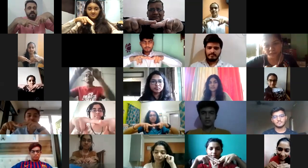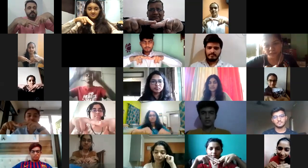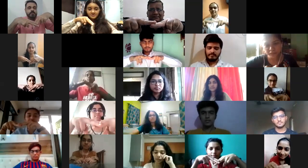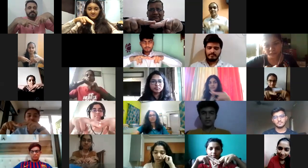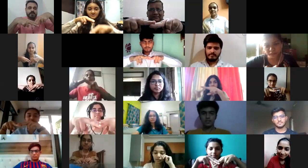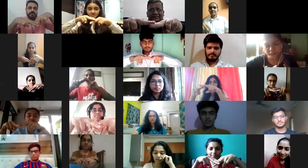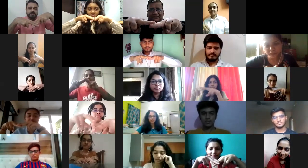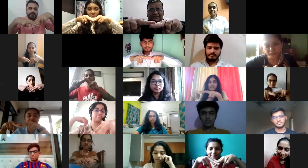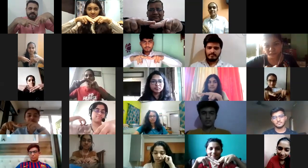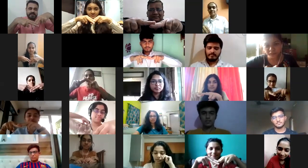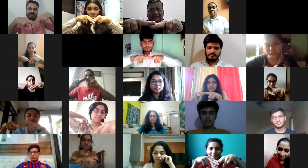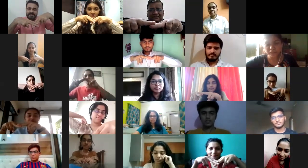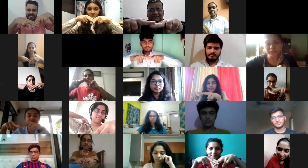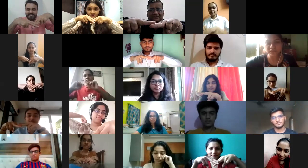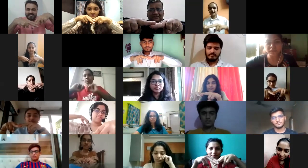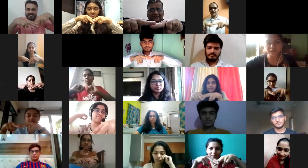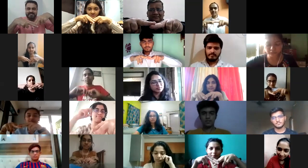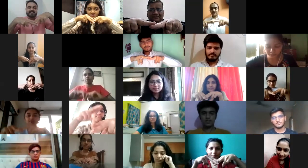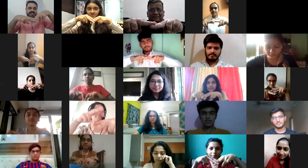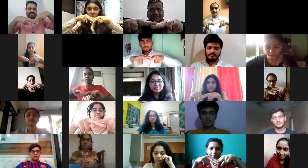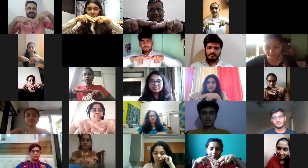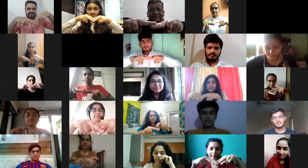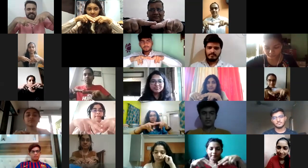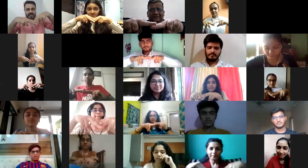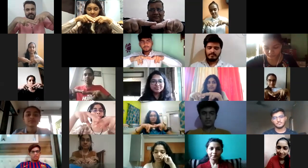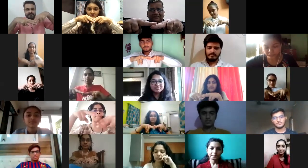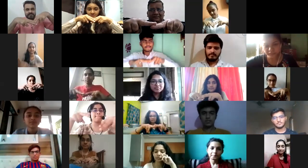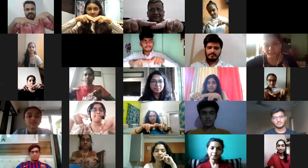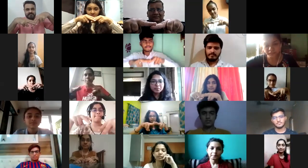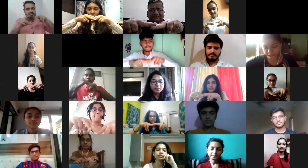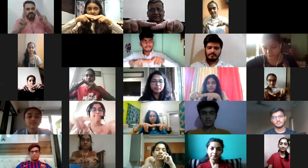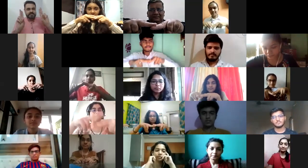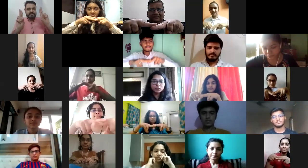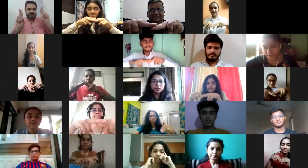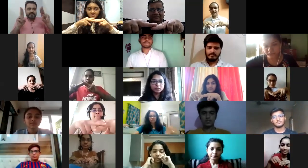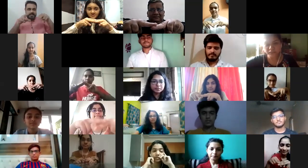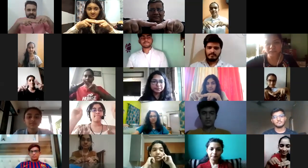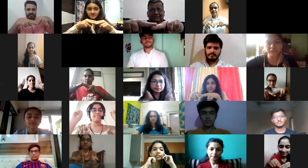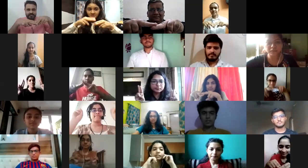choice but to remember it. Okay. This is F. F.